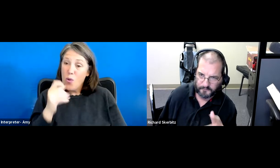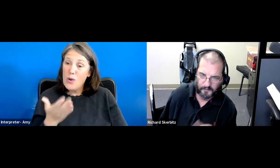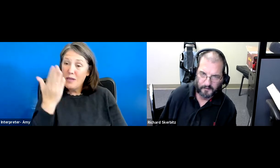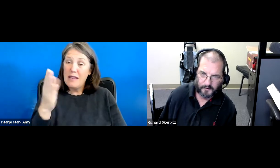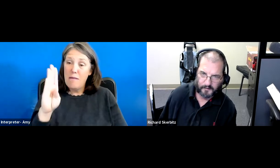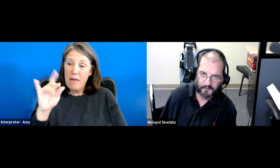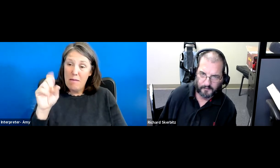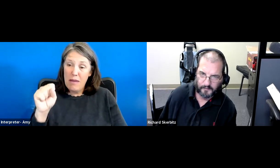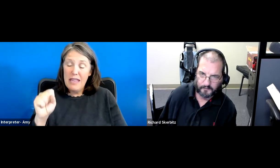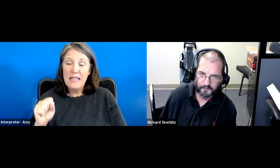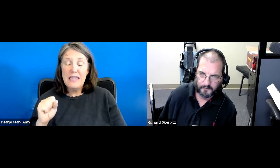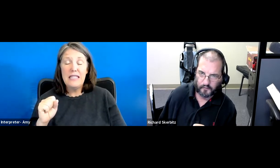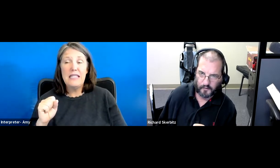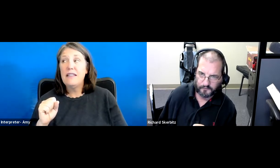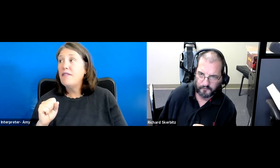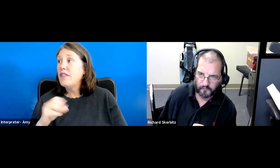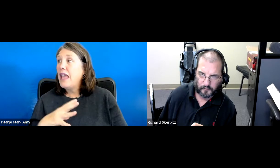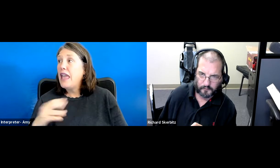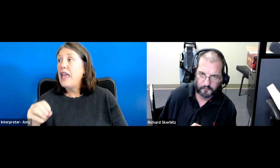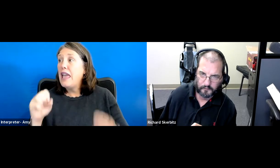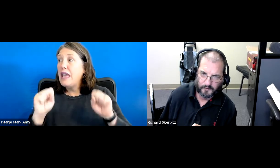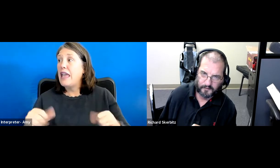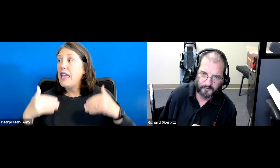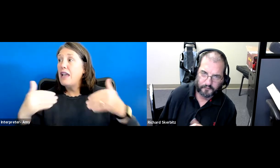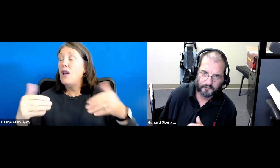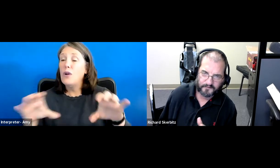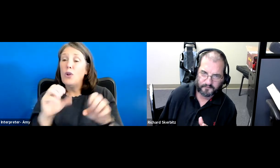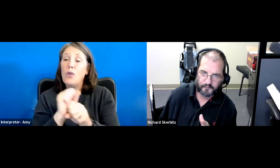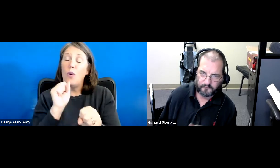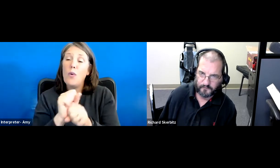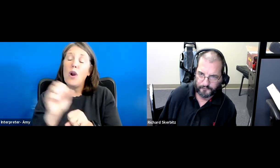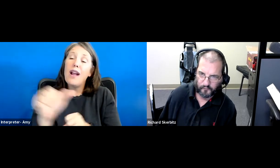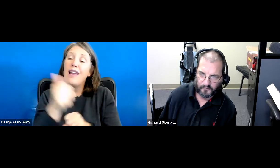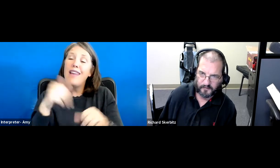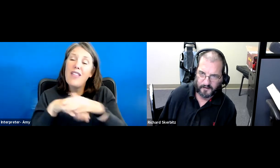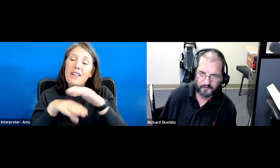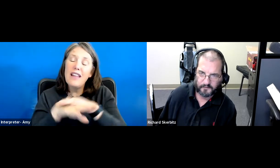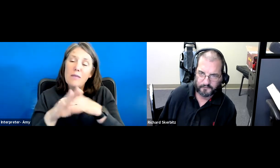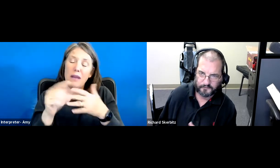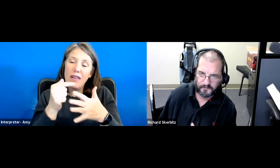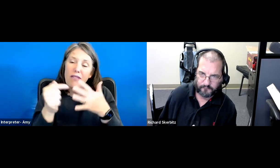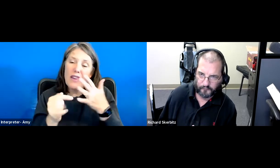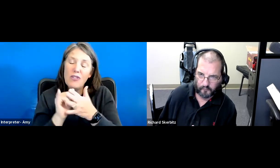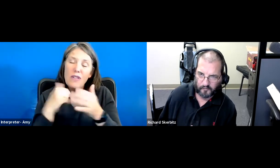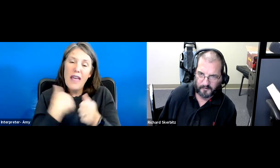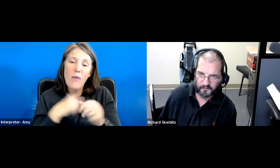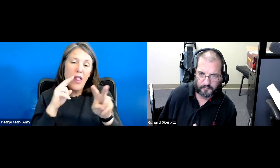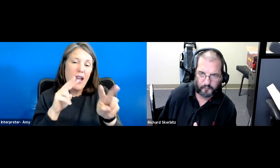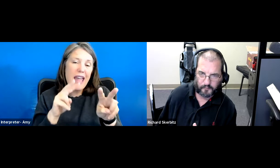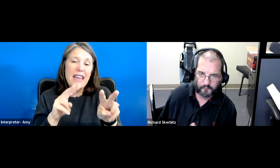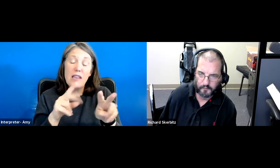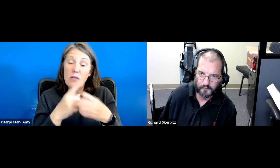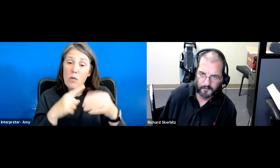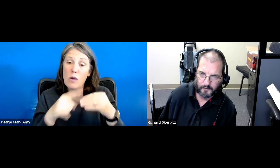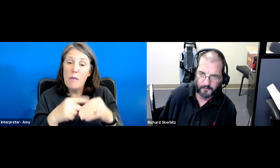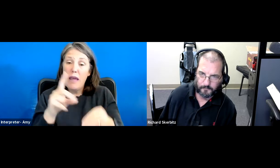bids and can go out and do the work. Another accessibility feature that we look at is the need for durable medical